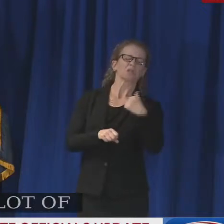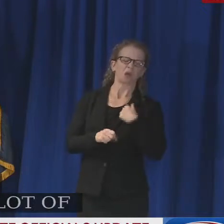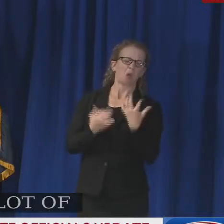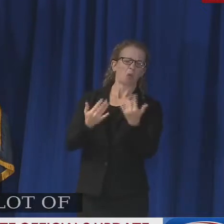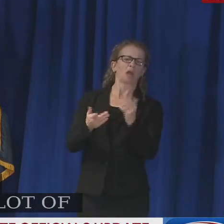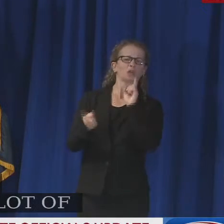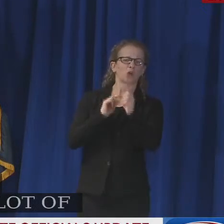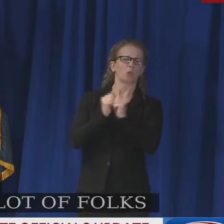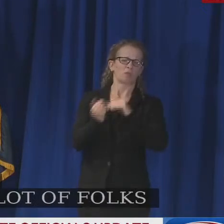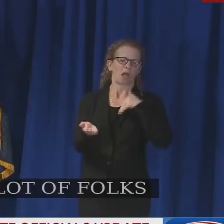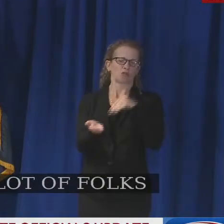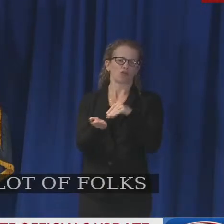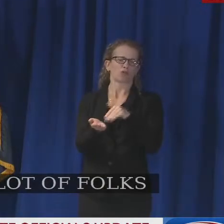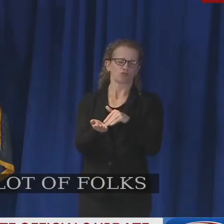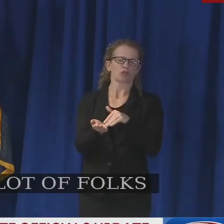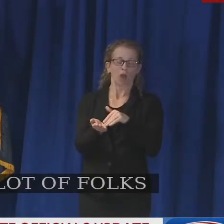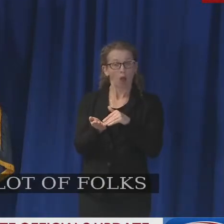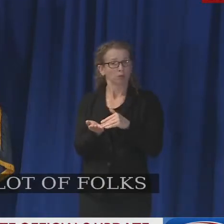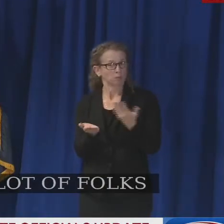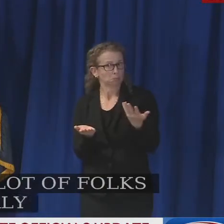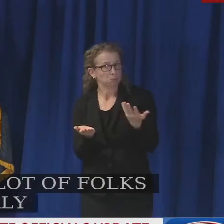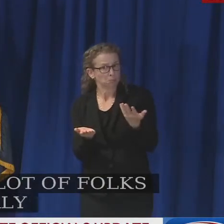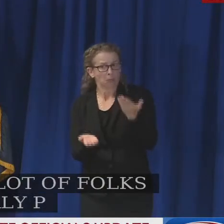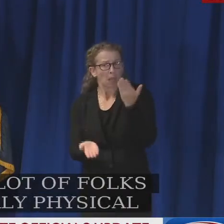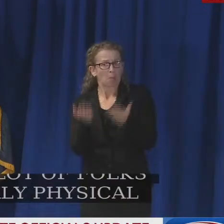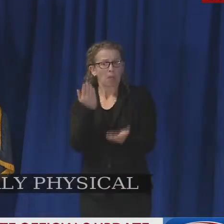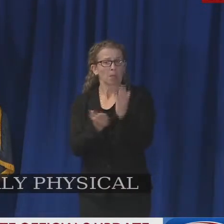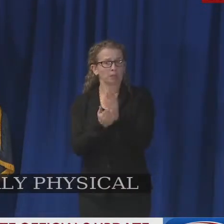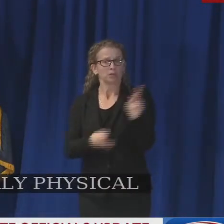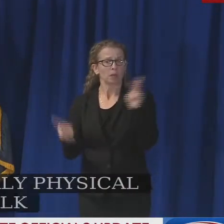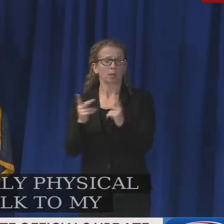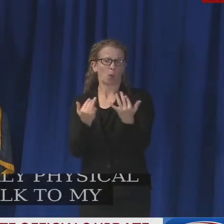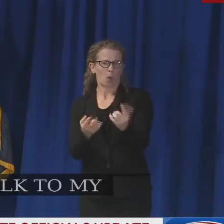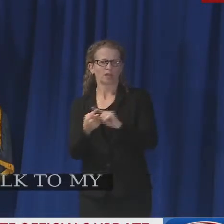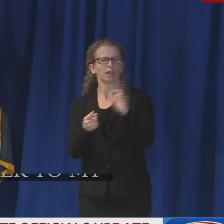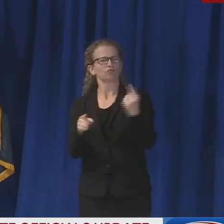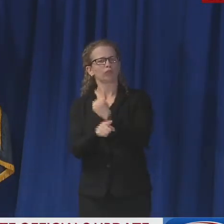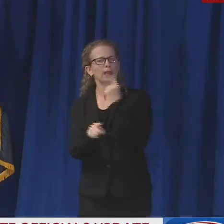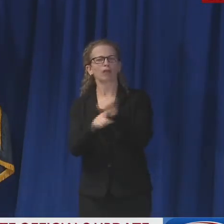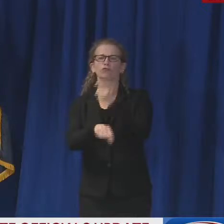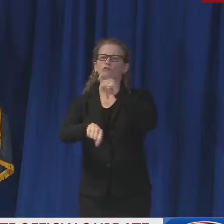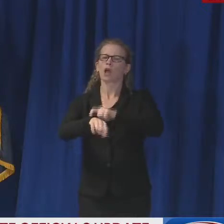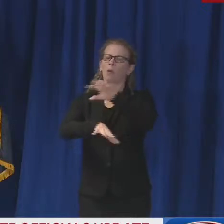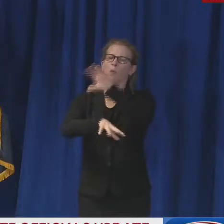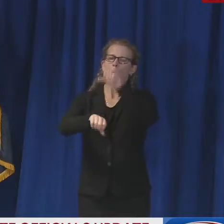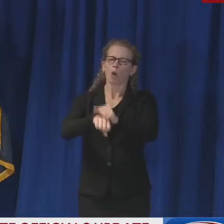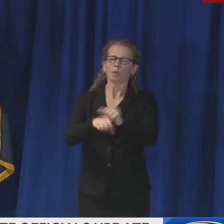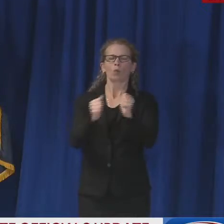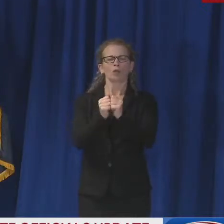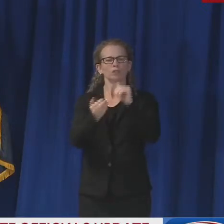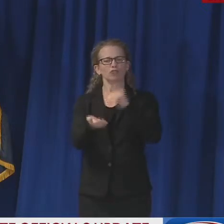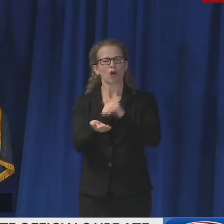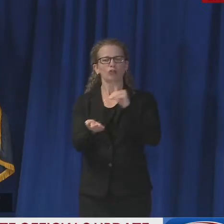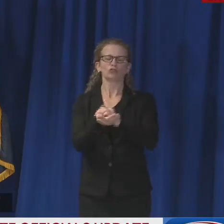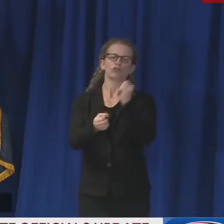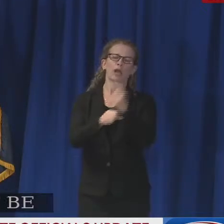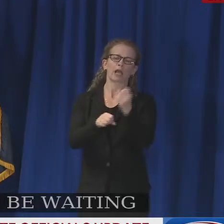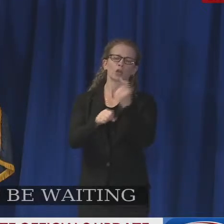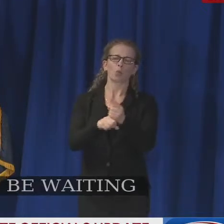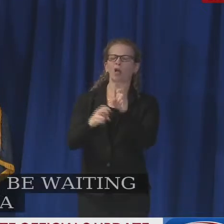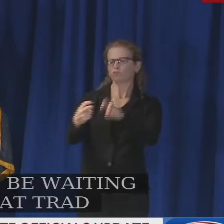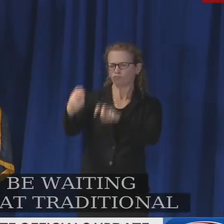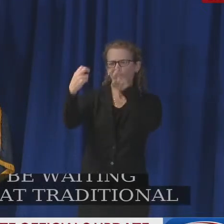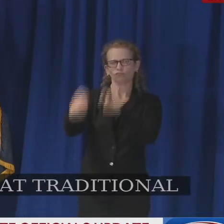know, some people might just be waiting till they have that, you know, traditional physical with their doctor, and they're not going out of their way to make an appointment, but they're going to wait till they go in and have